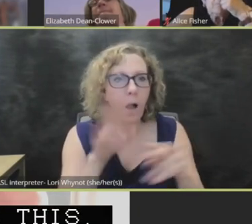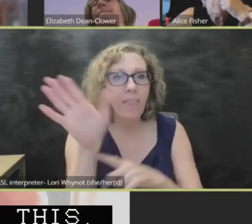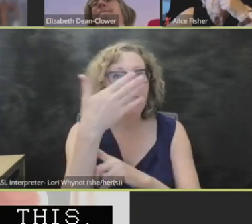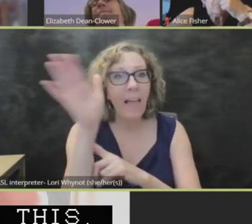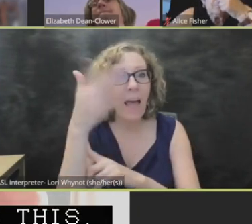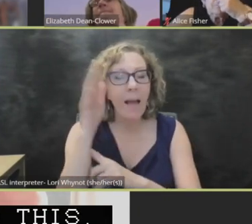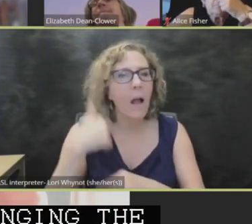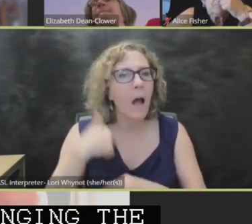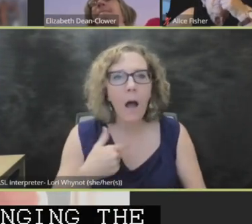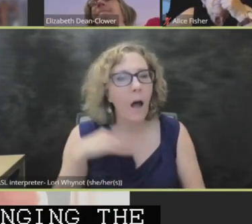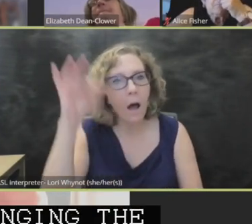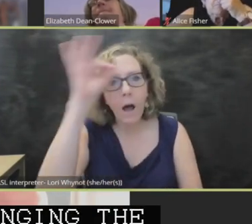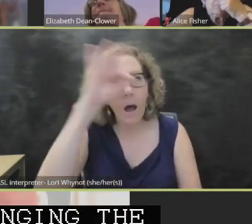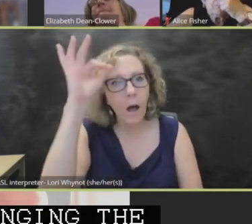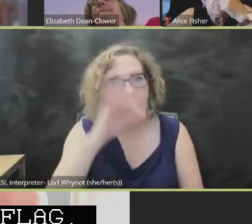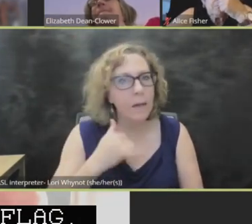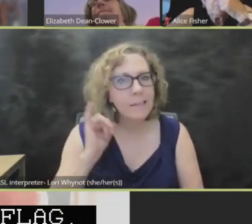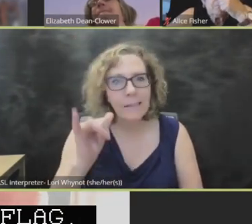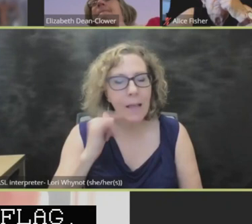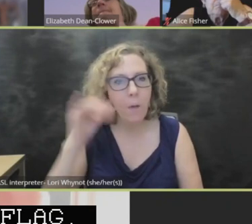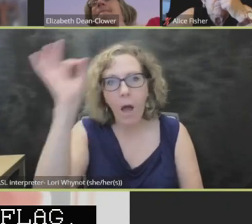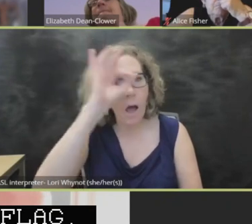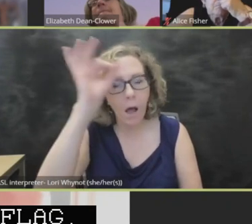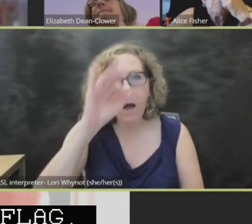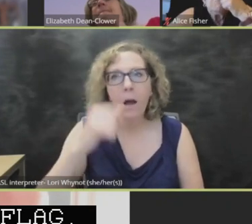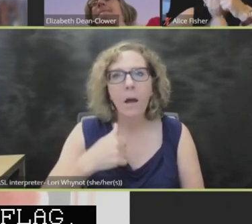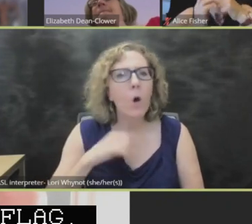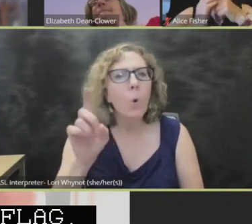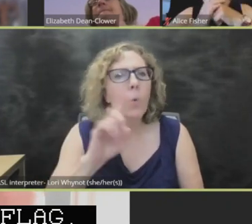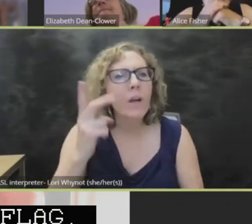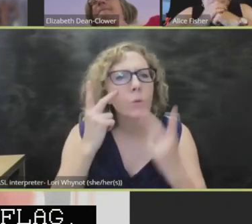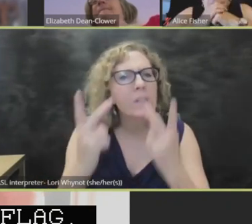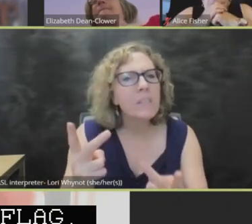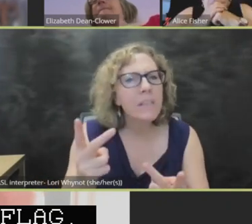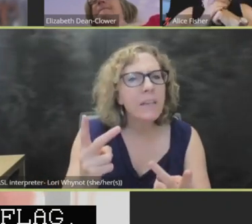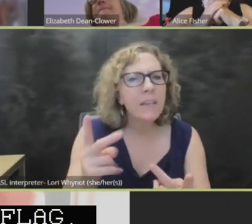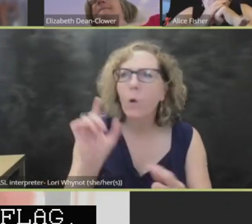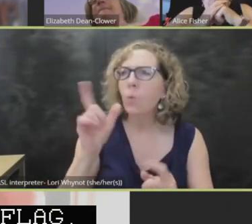had no idea. Where did you see it, or